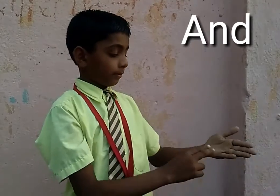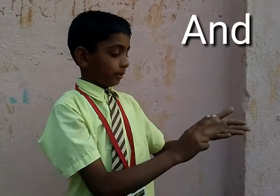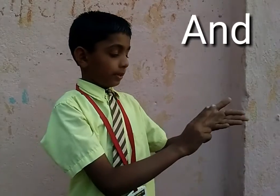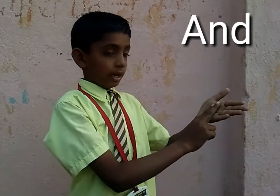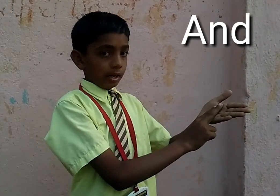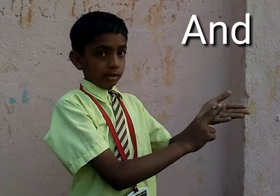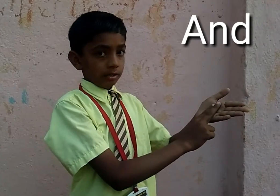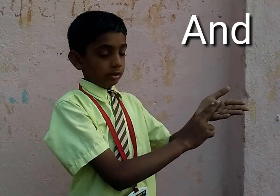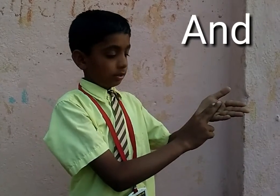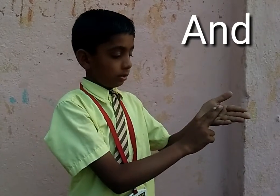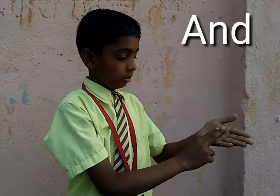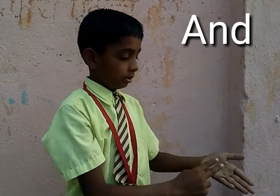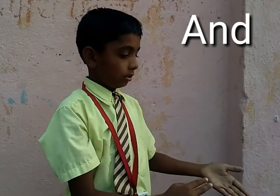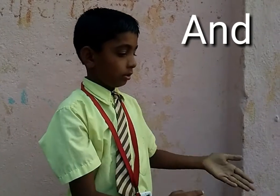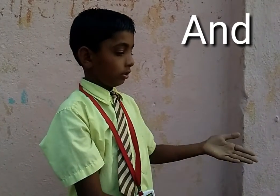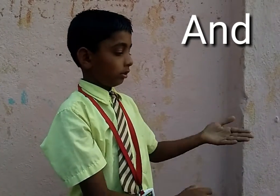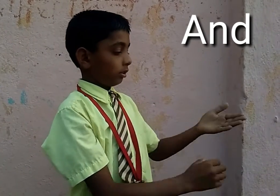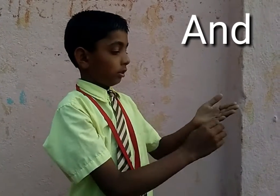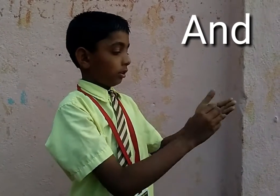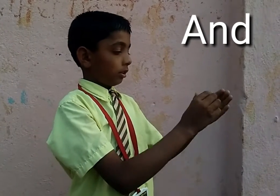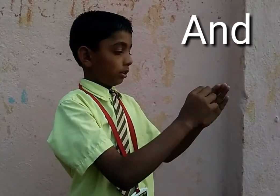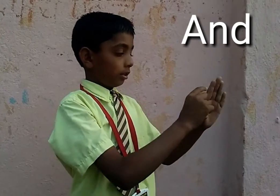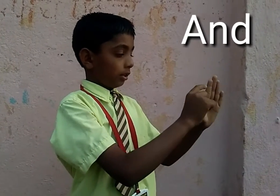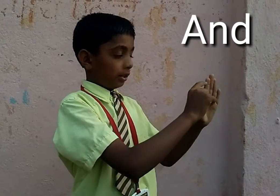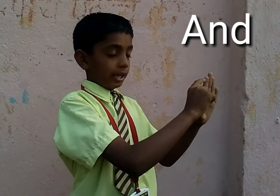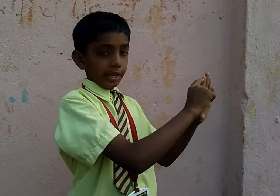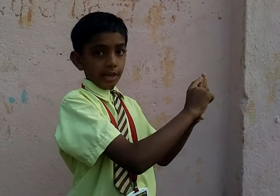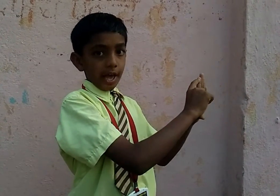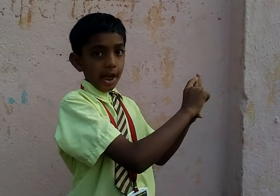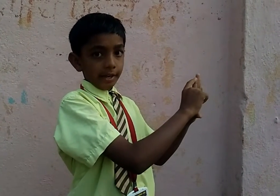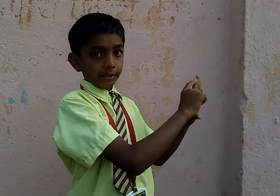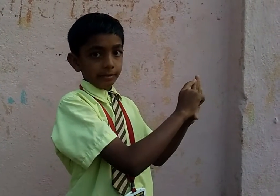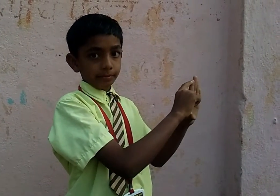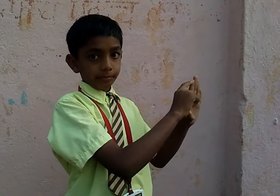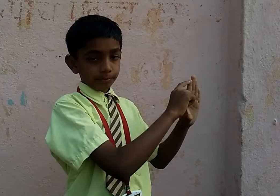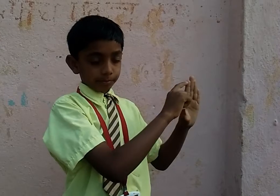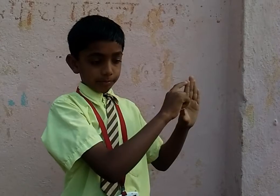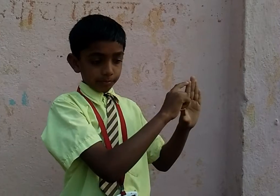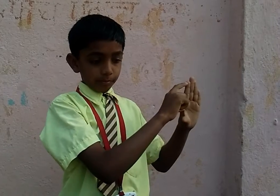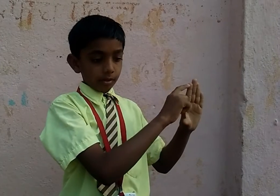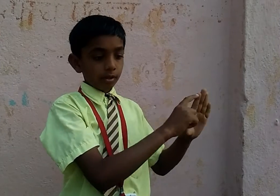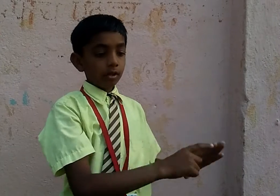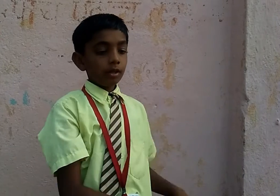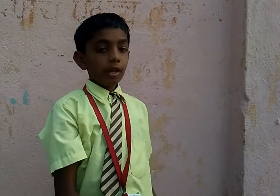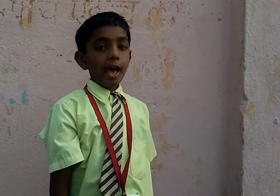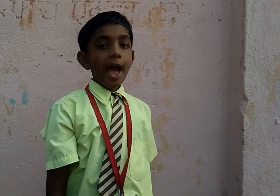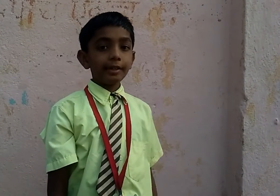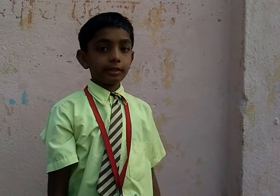Young. D. And. And.